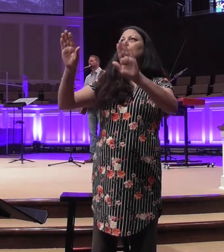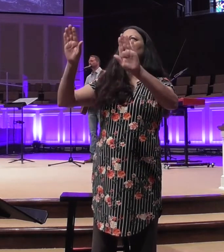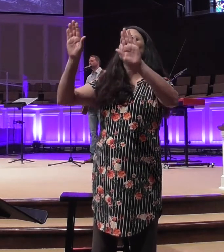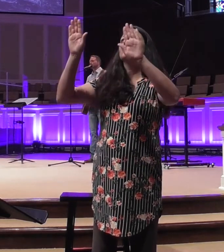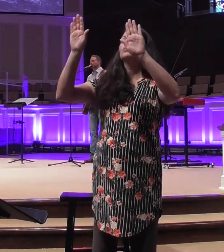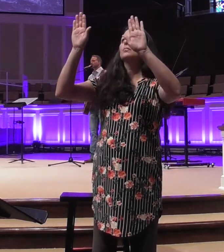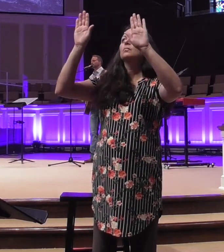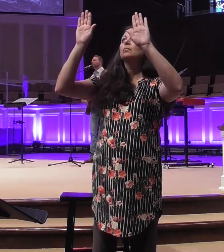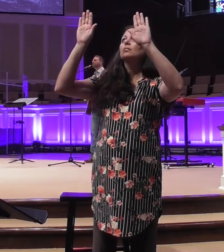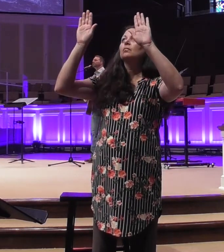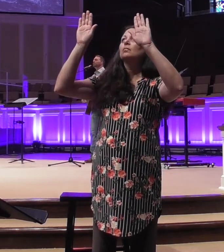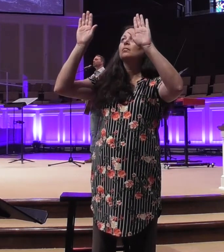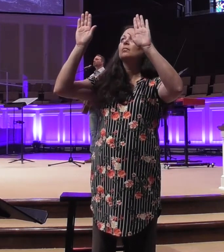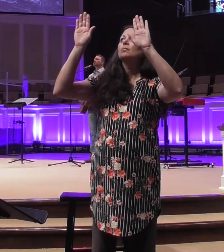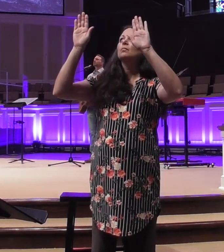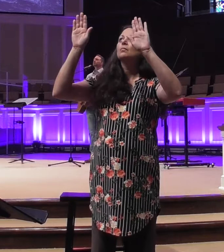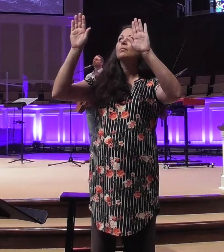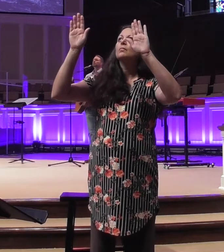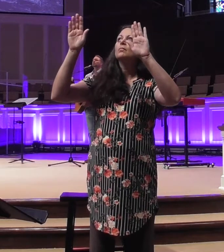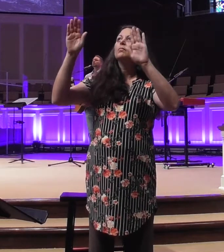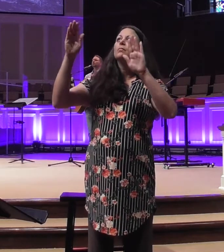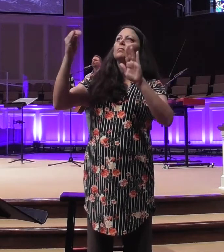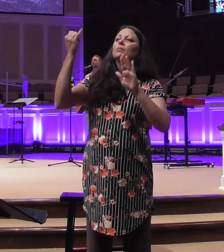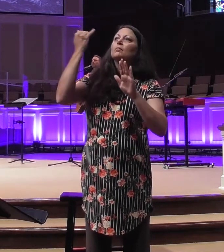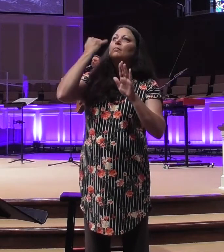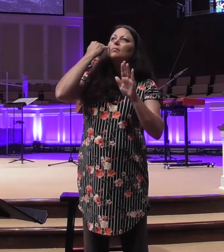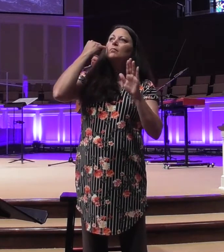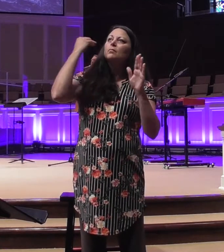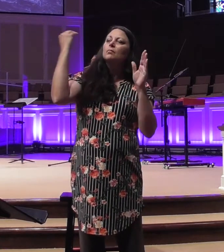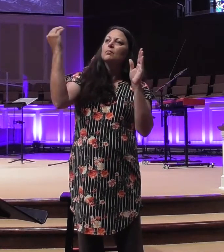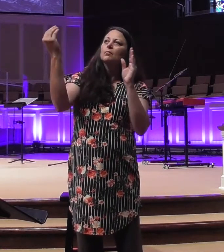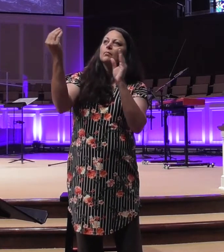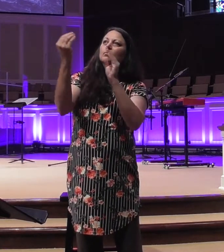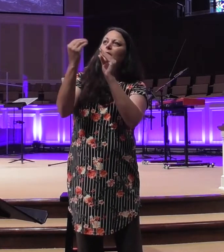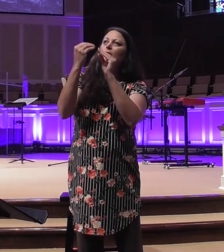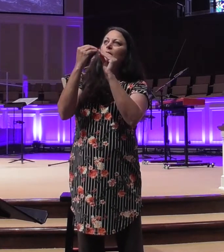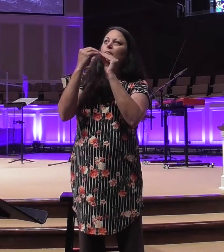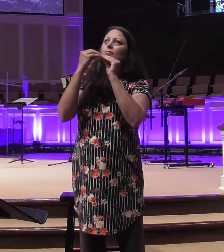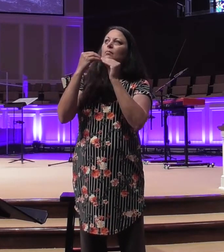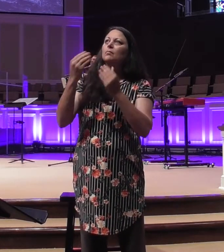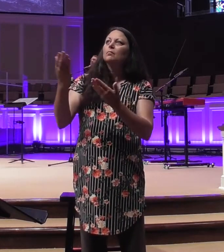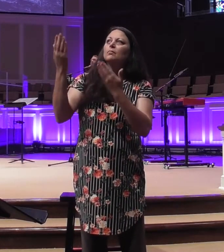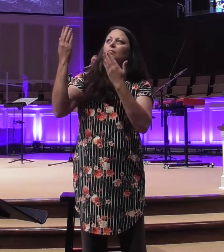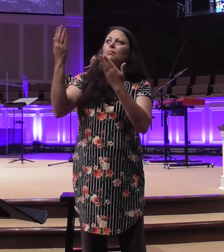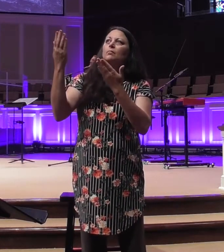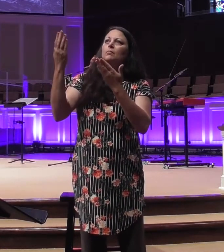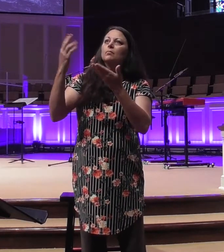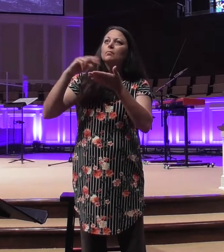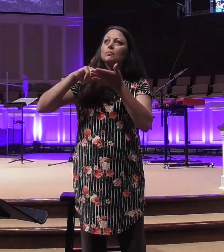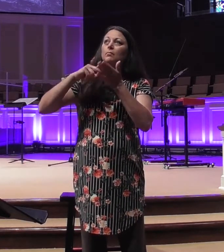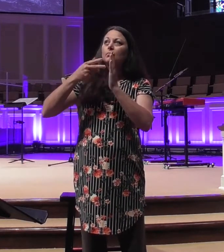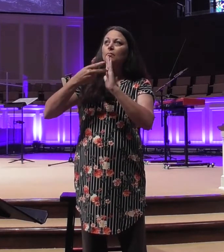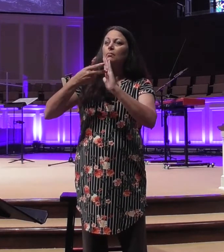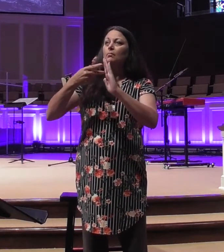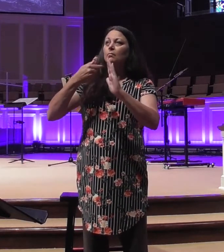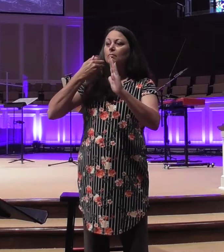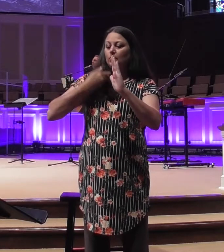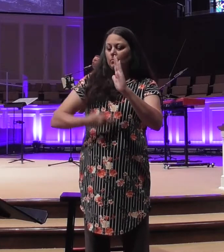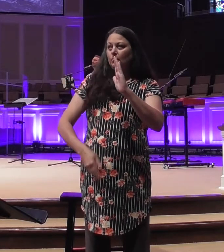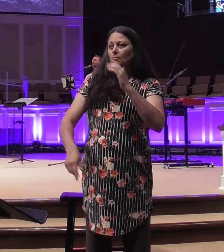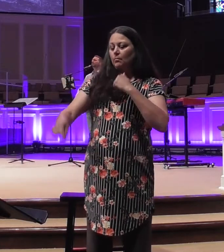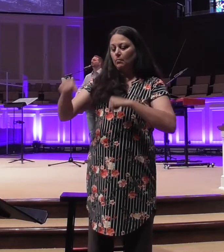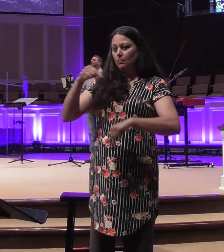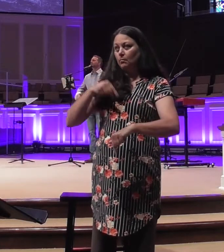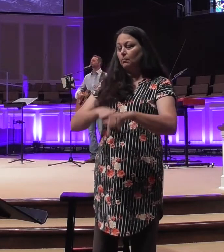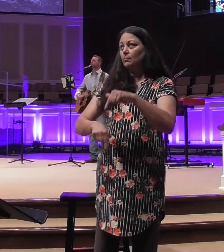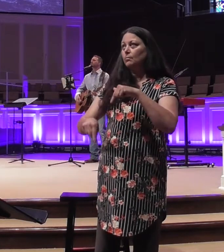everything. If more of you means less of me, take